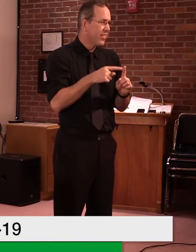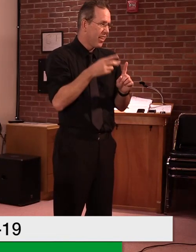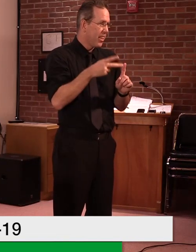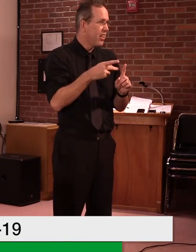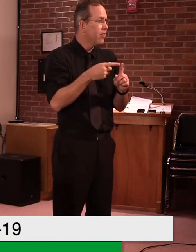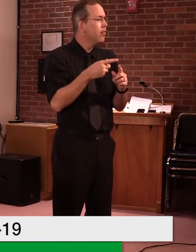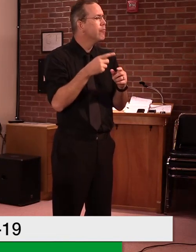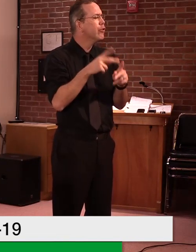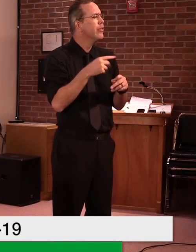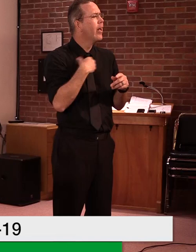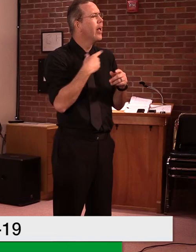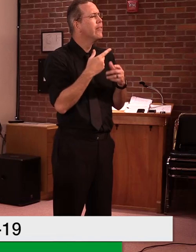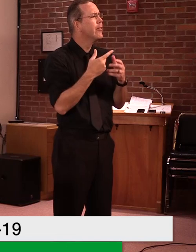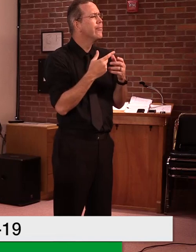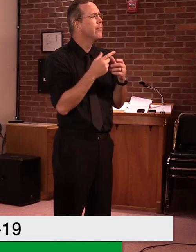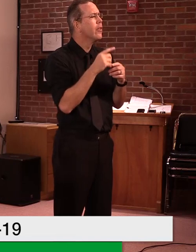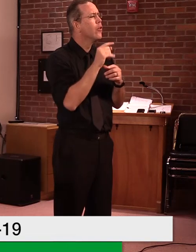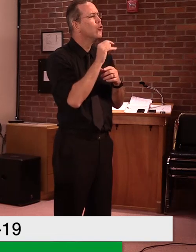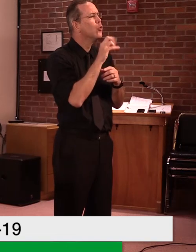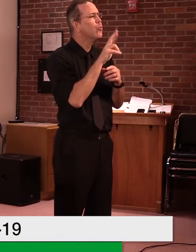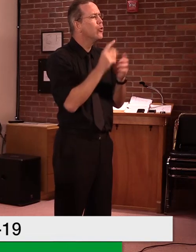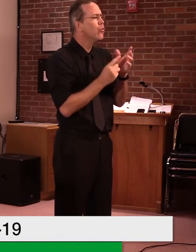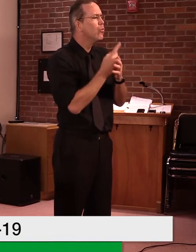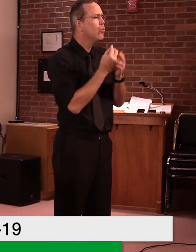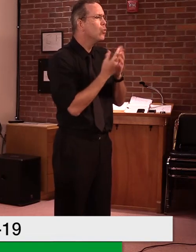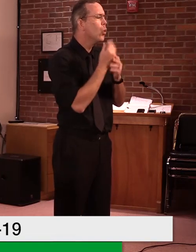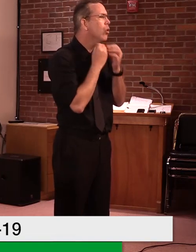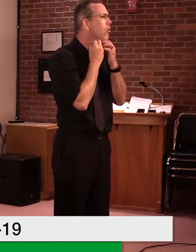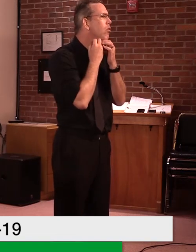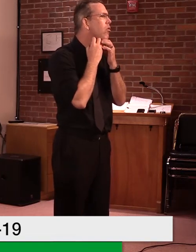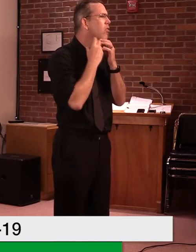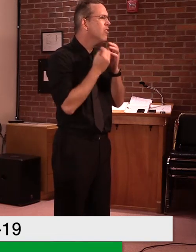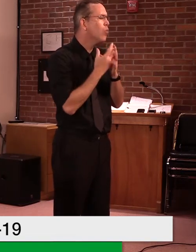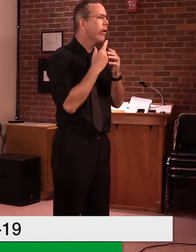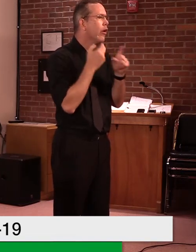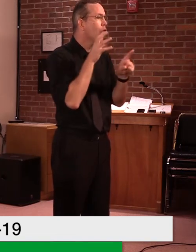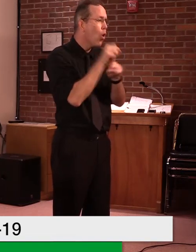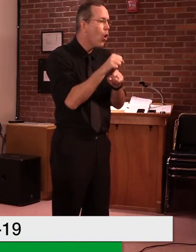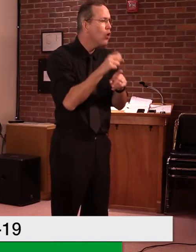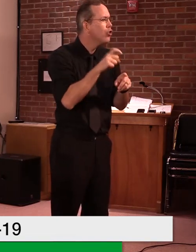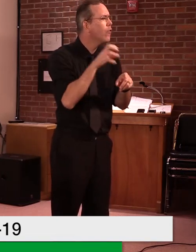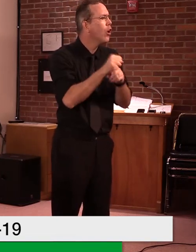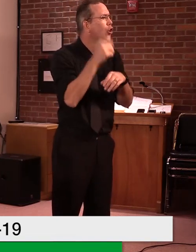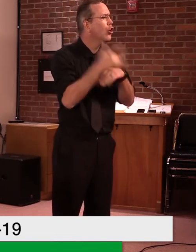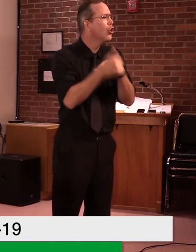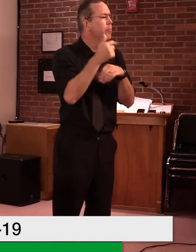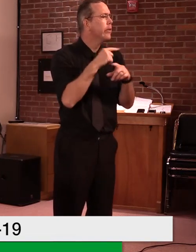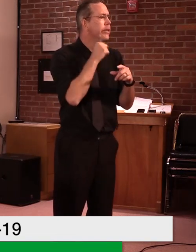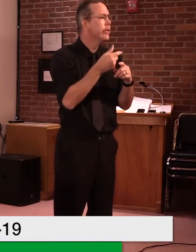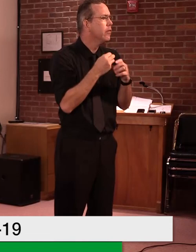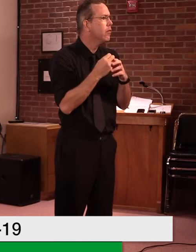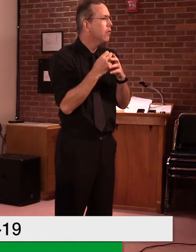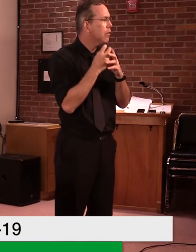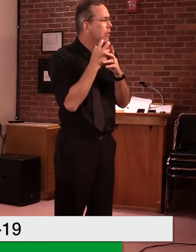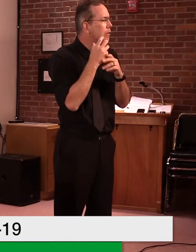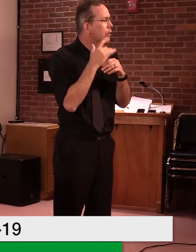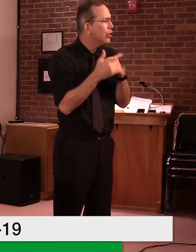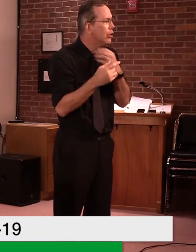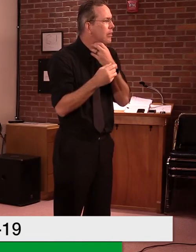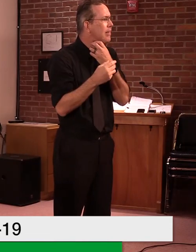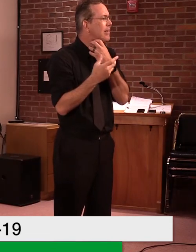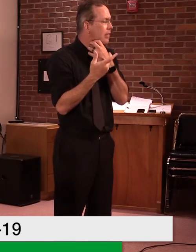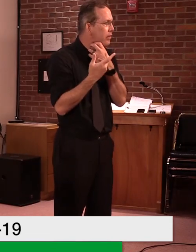was undetected in a man's throat. Subsequently, it killed Mr. Johnson, as you had said